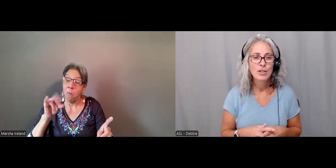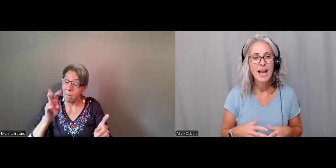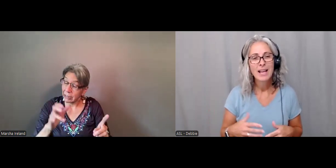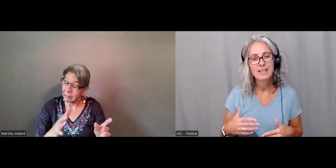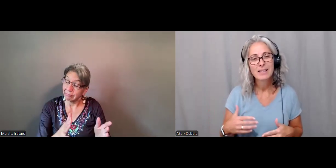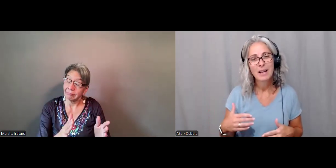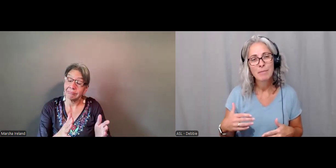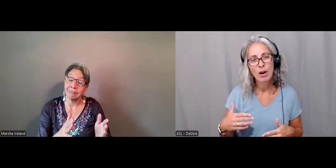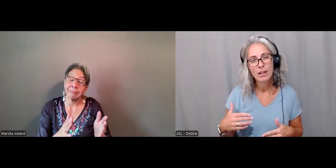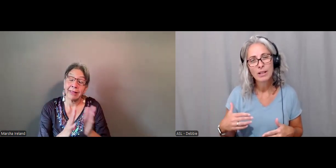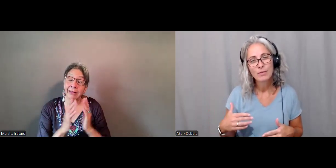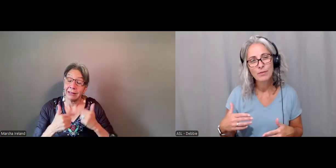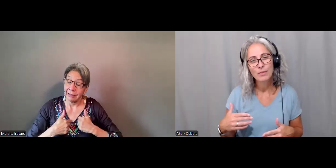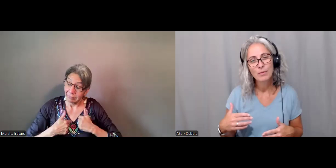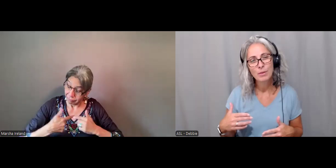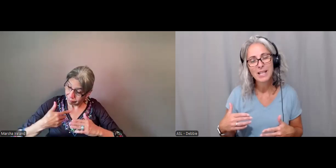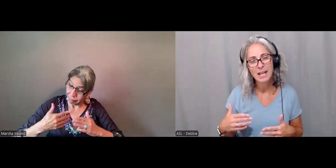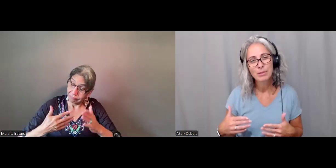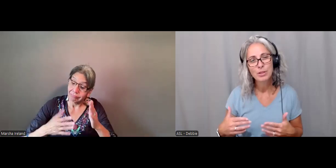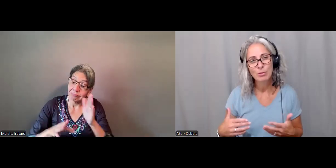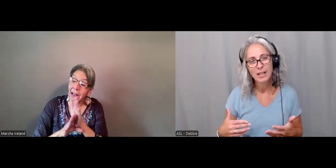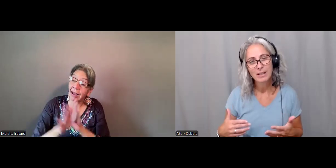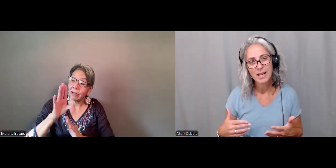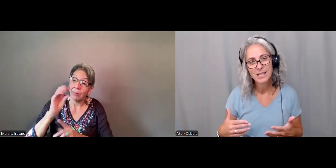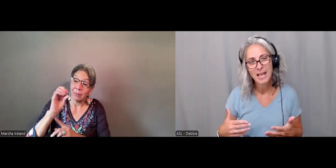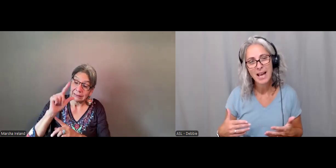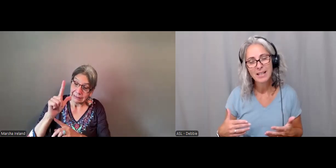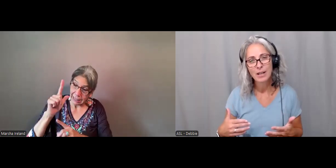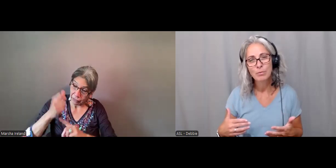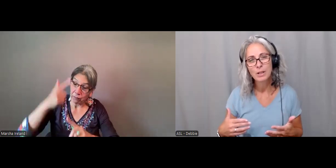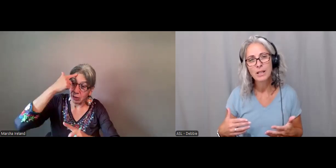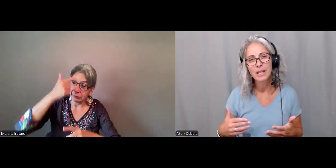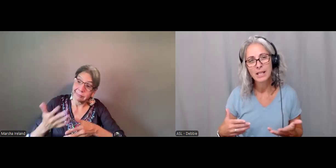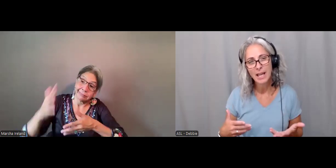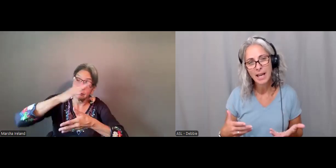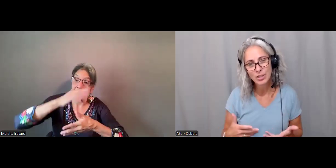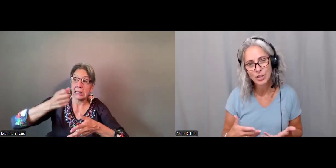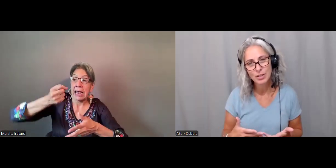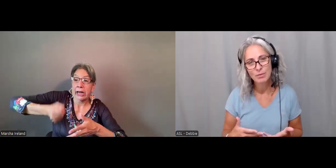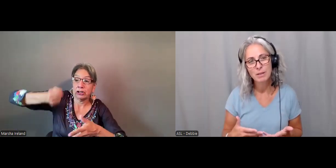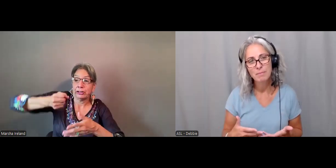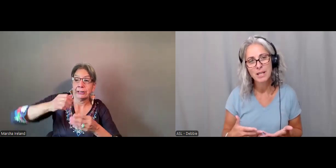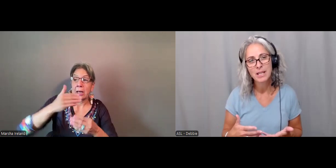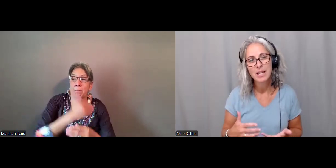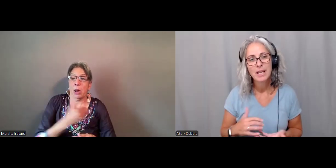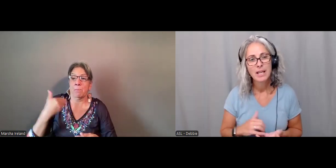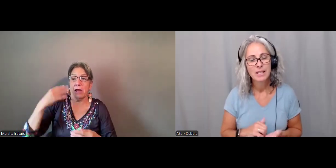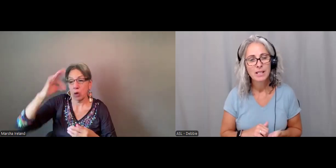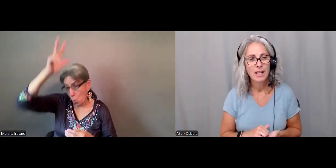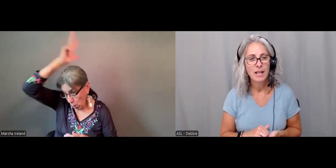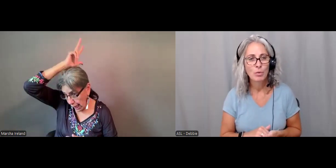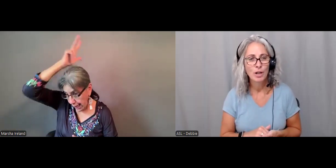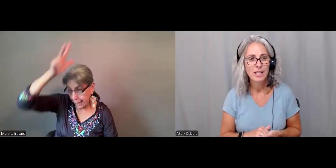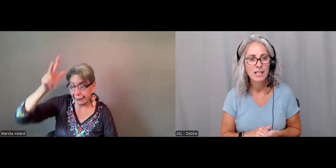And so that Olive was able to recognize that and really engaged with me